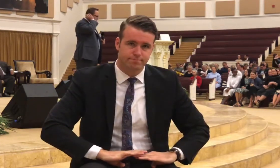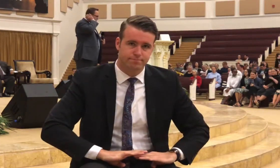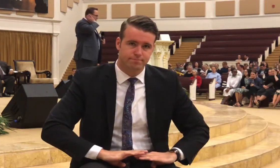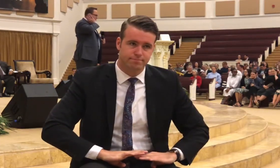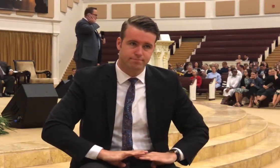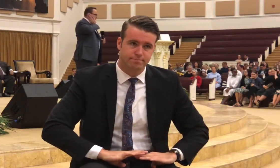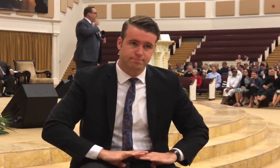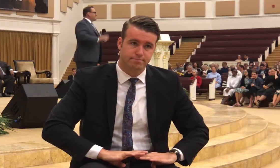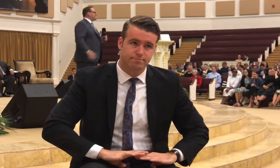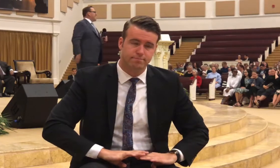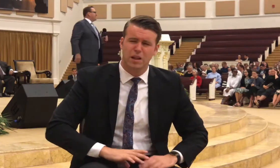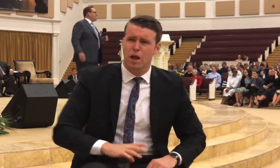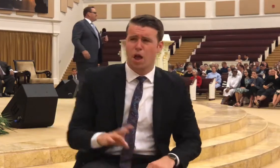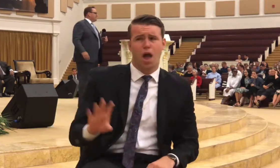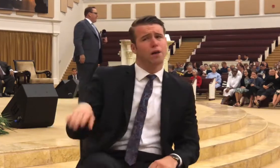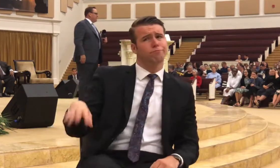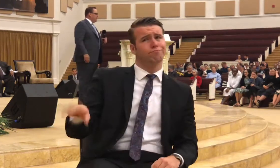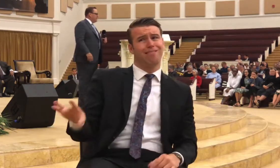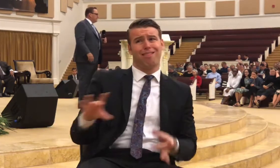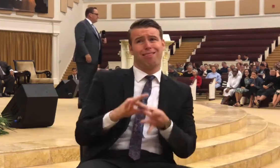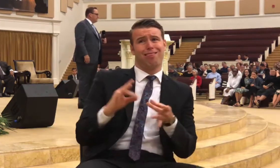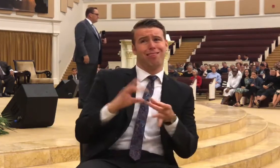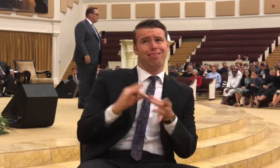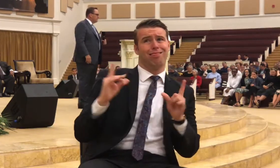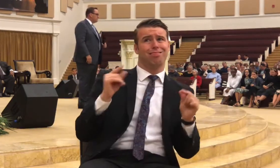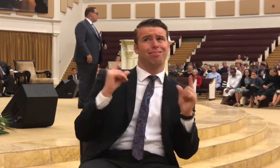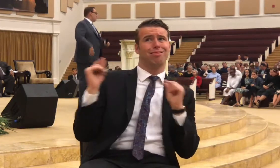Well, they said this about me.